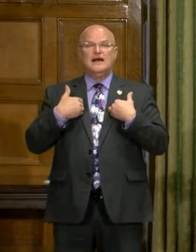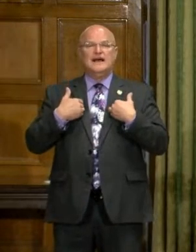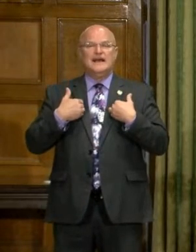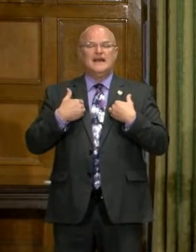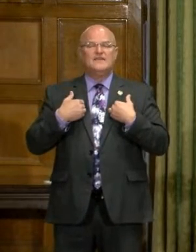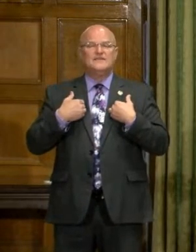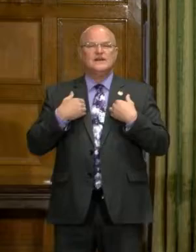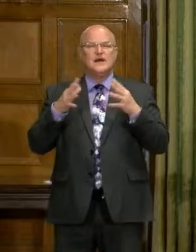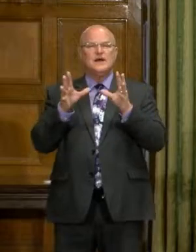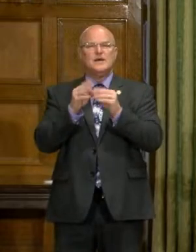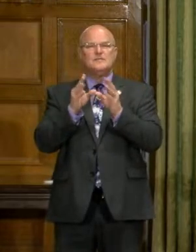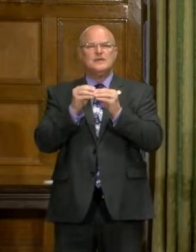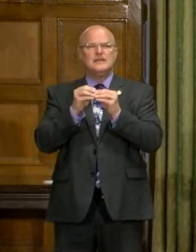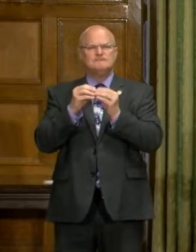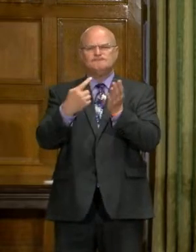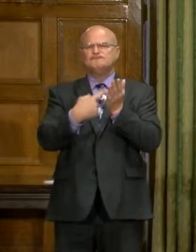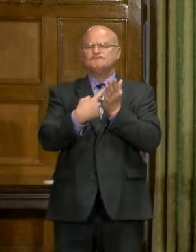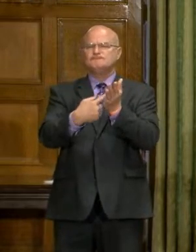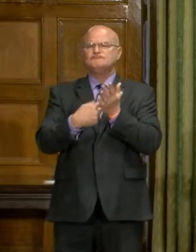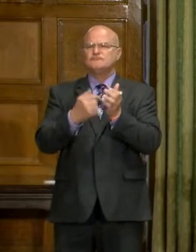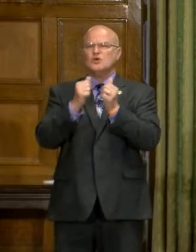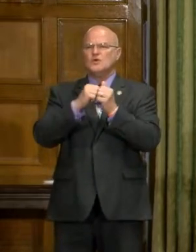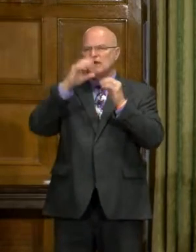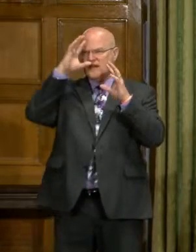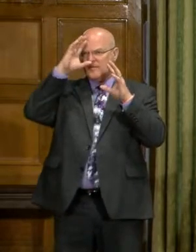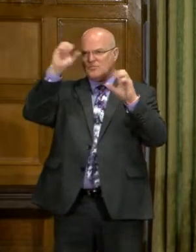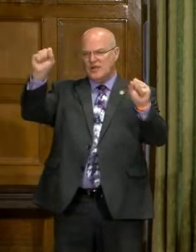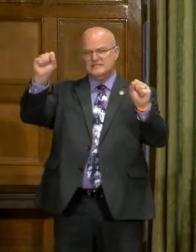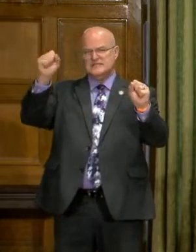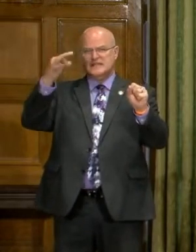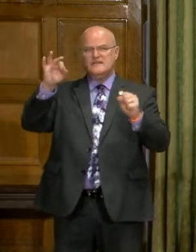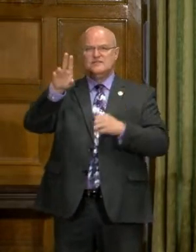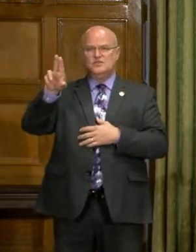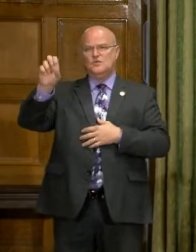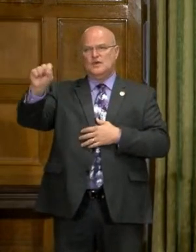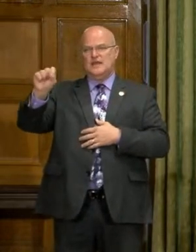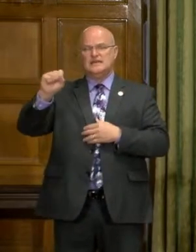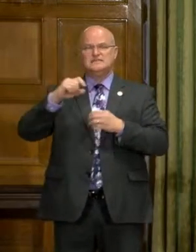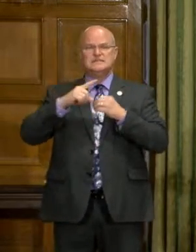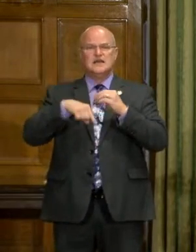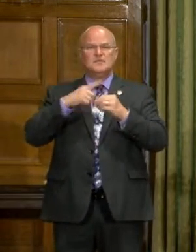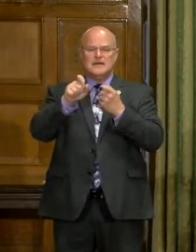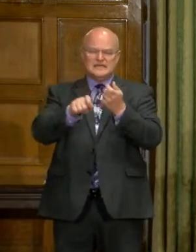a meeting or a conversation with the President of the United States